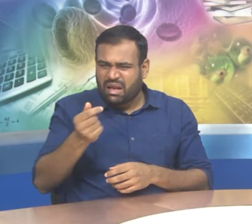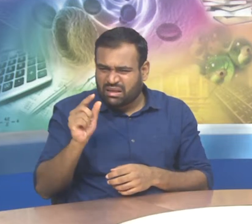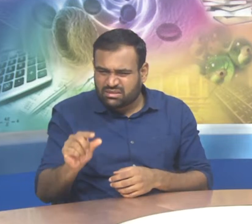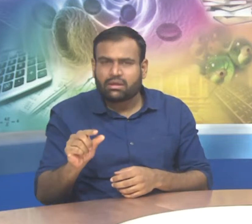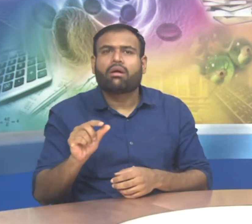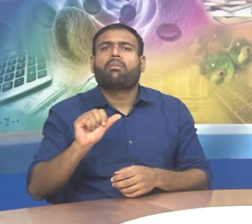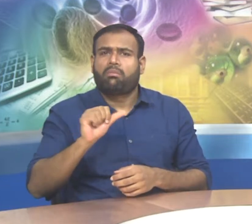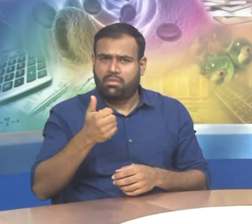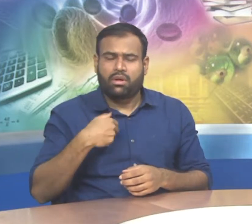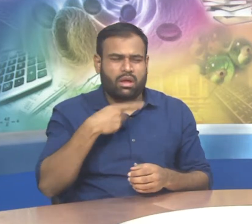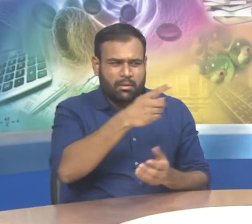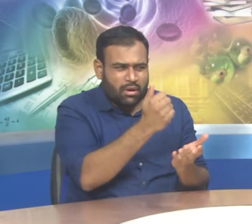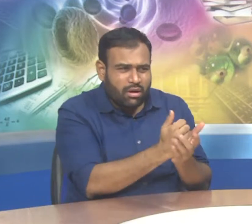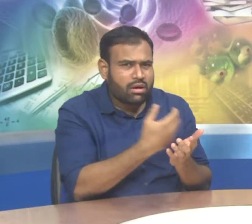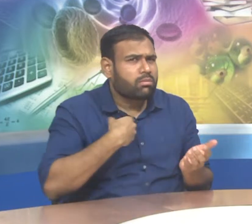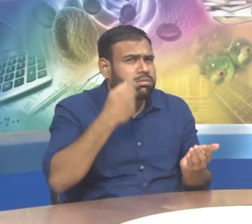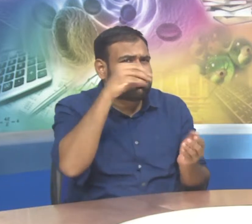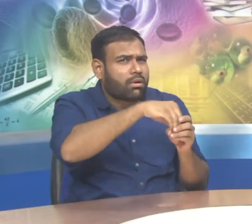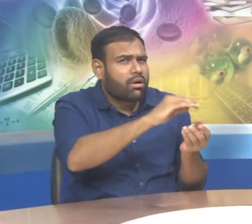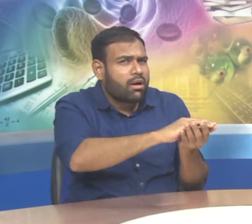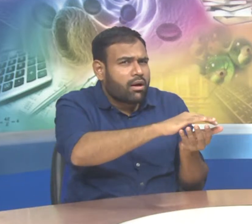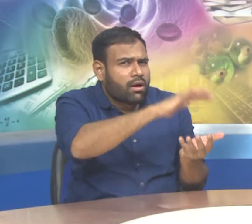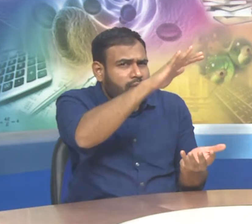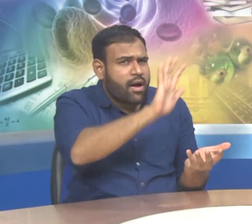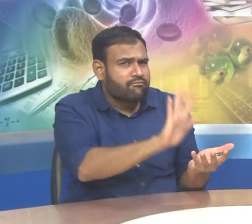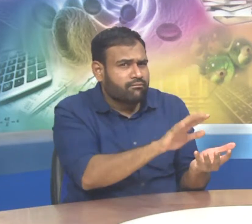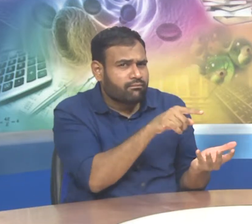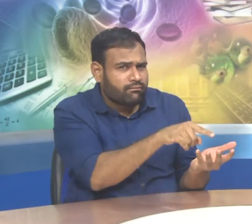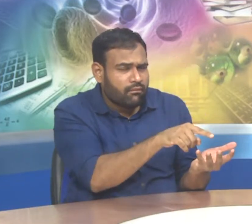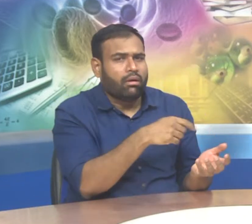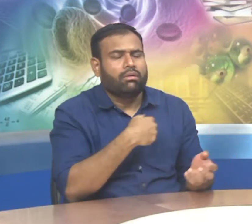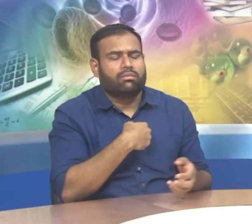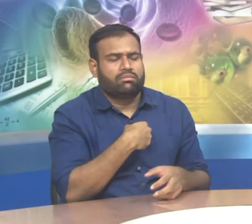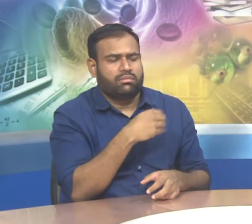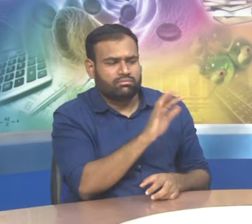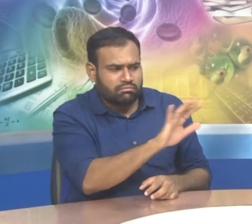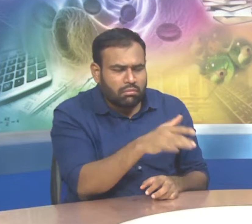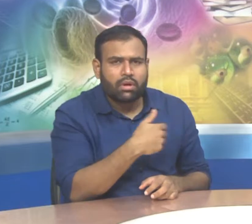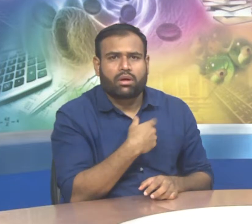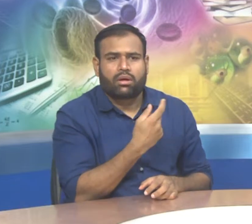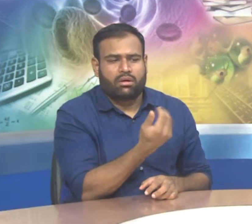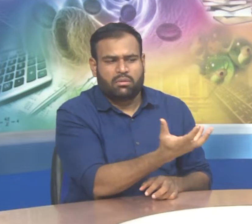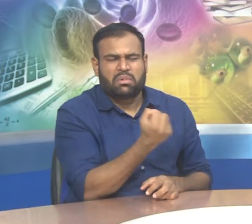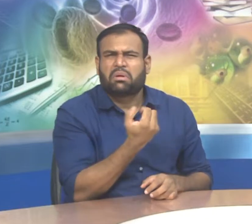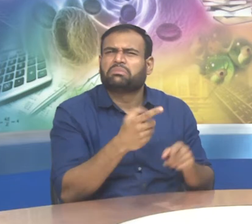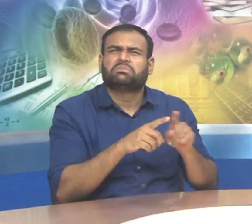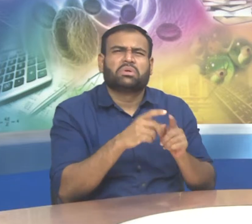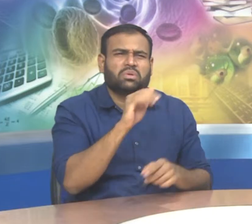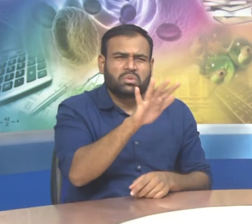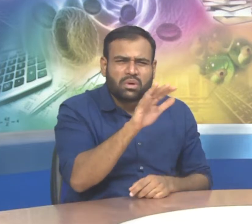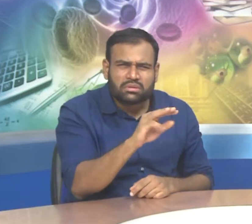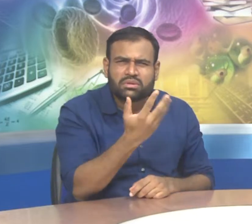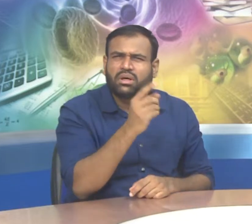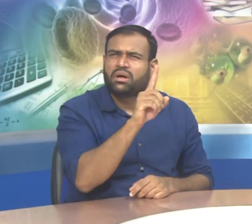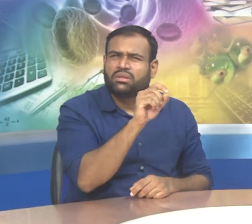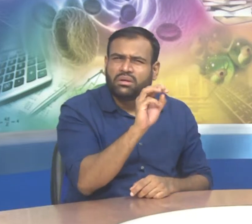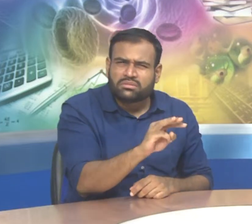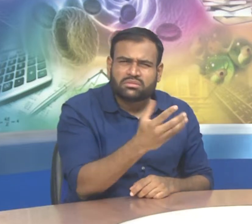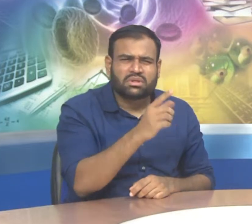is safe and no other person can steal our money, and it is completely safe.